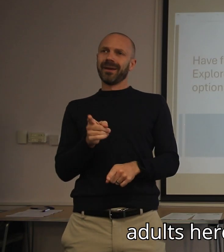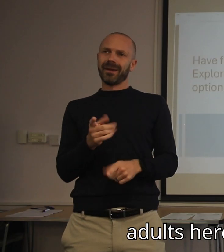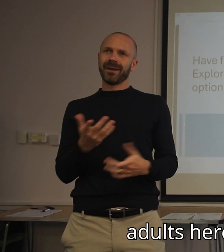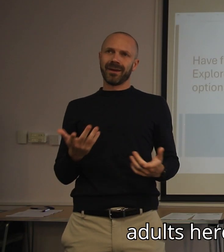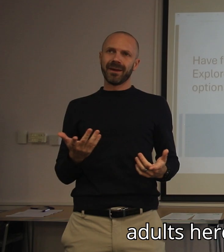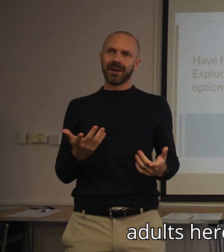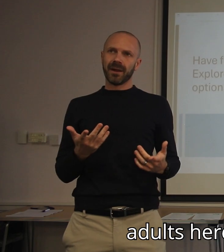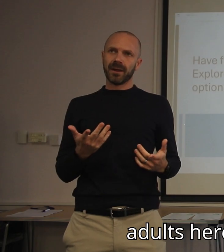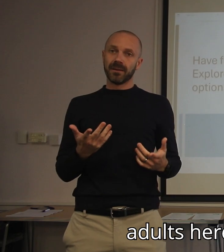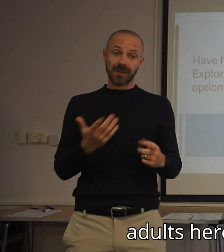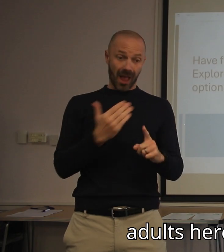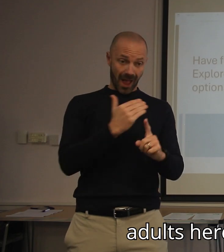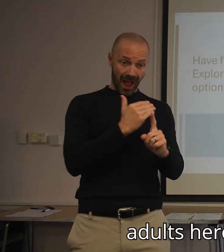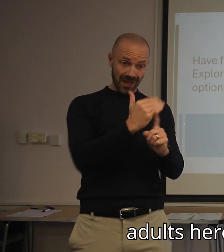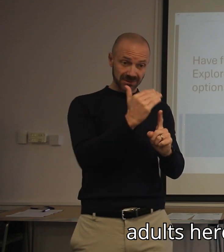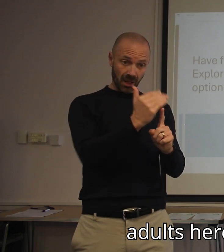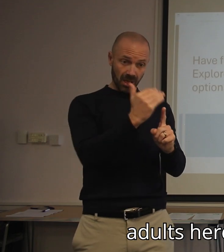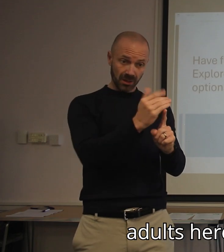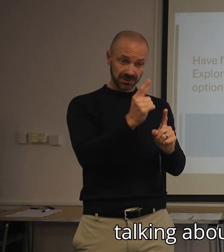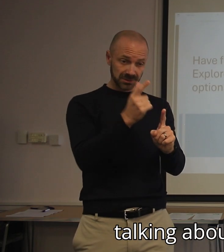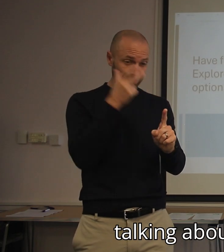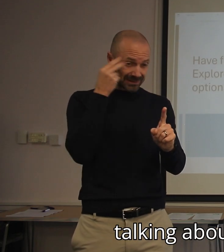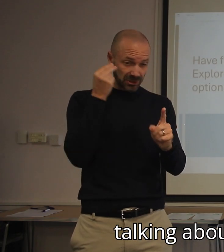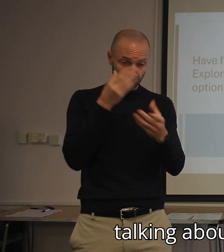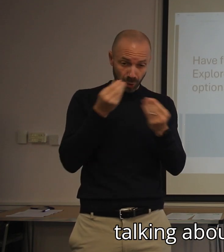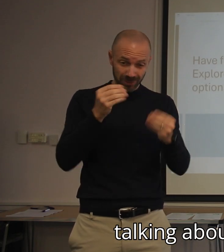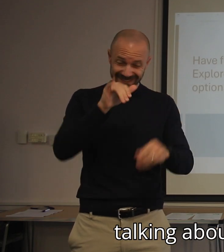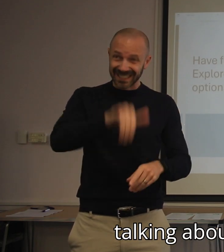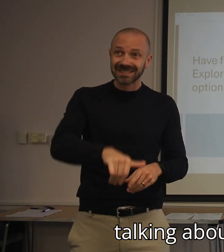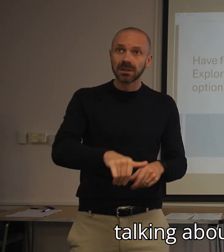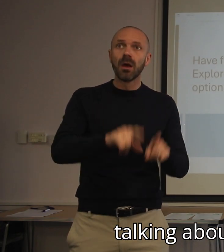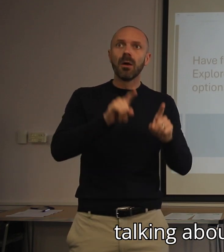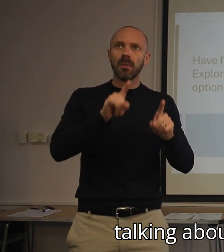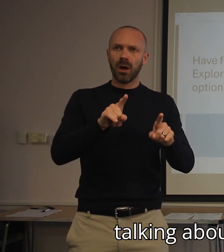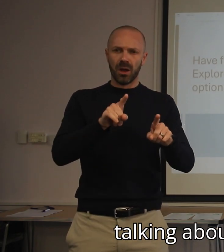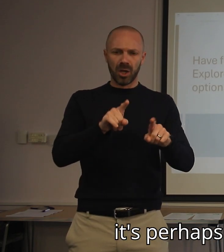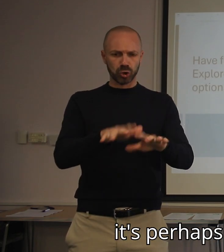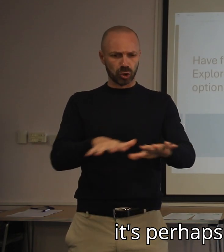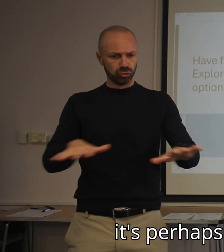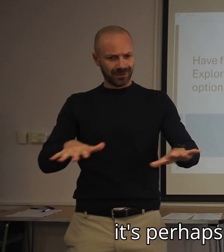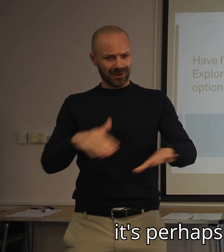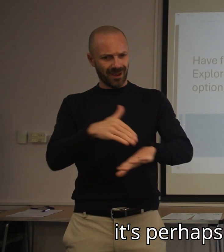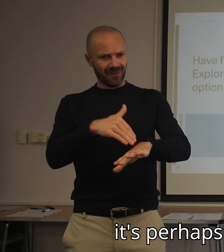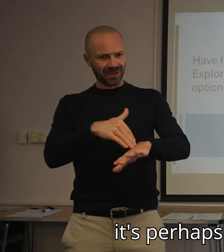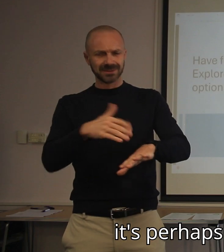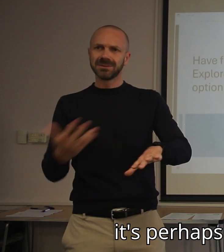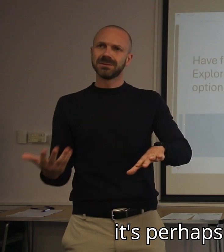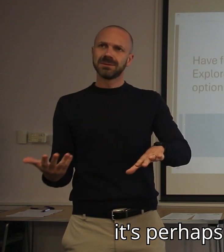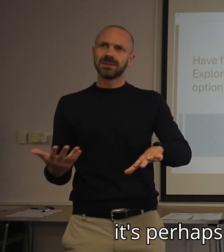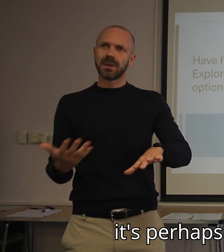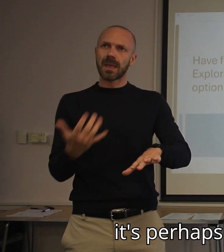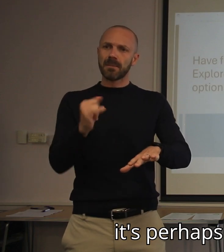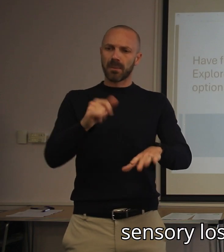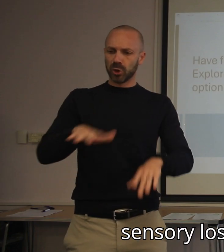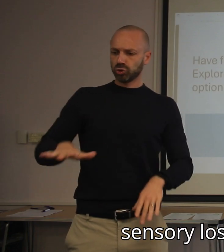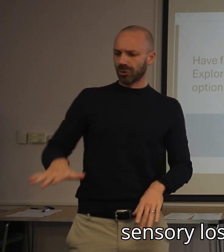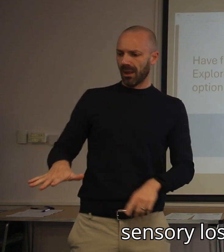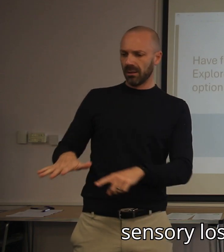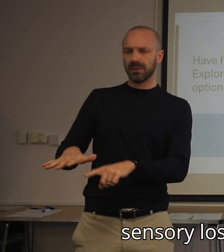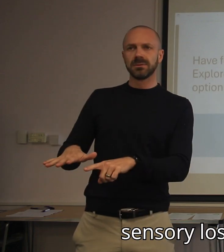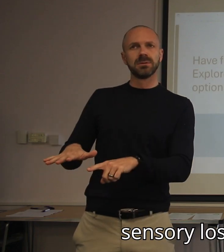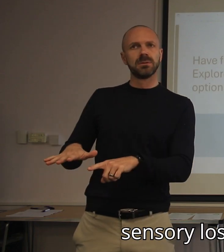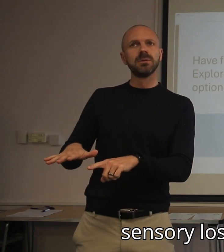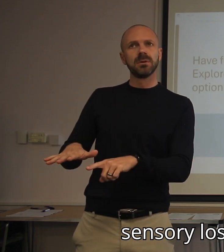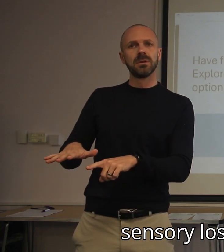about adults here with sensory loss, we're talking about children too. And what if it's perhaps a child in the family with a